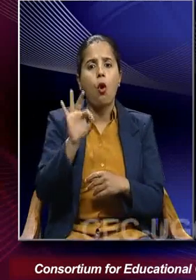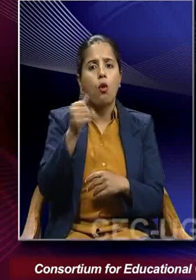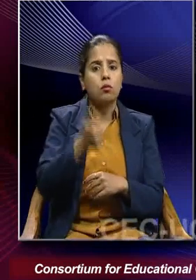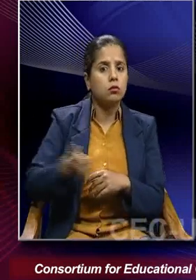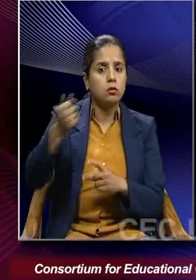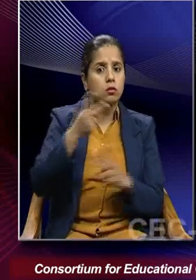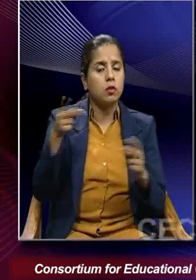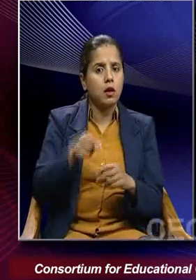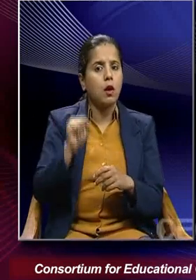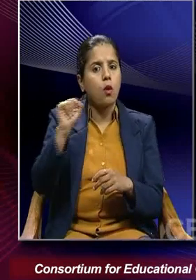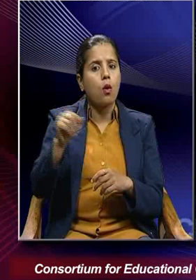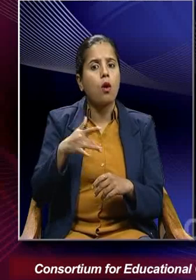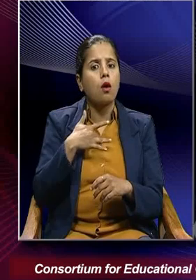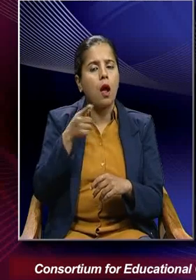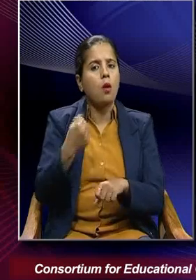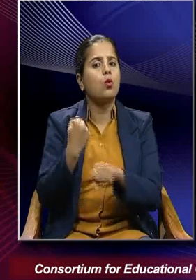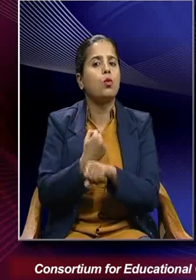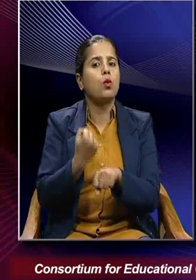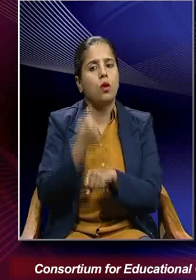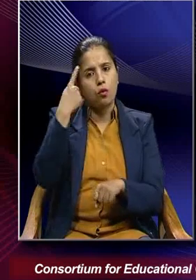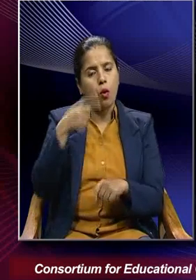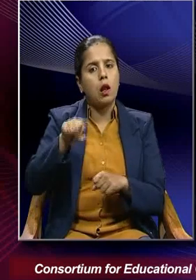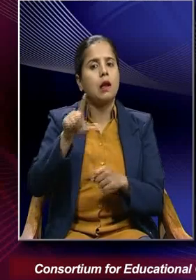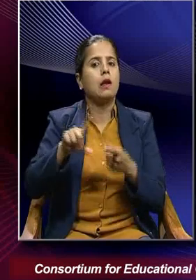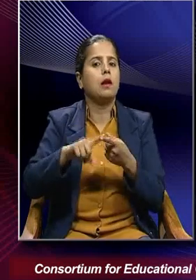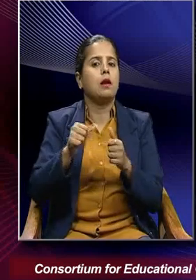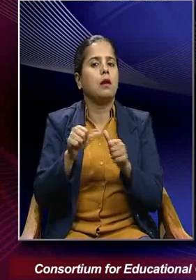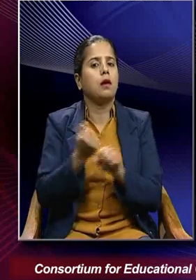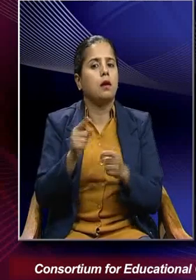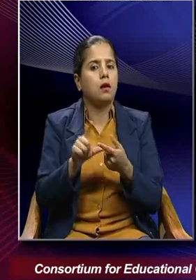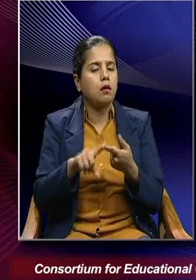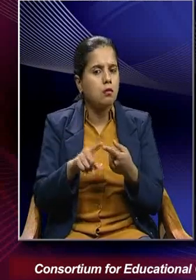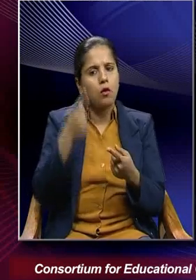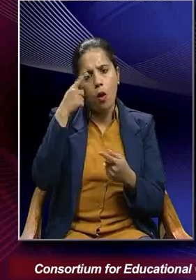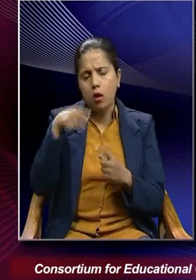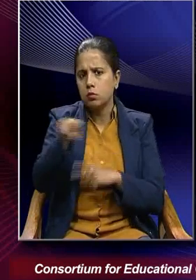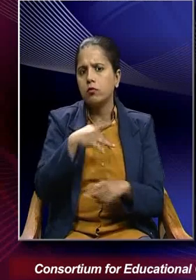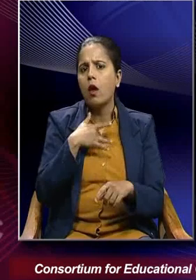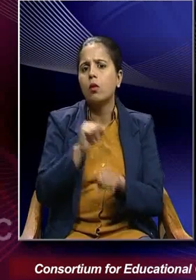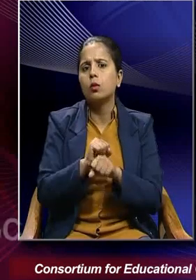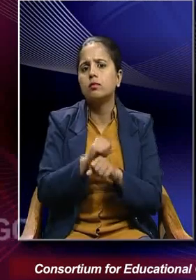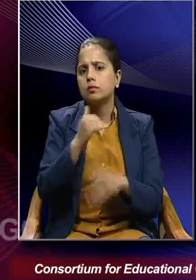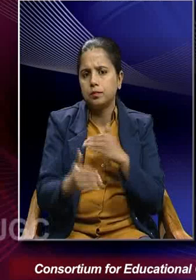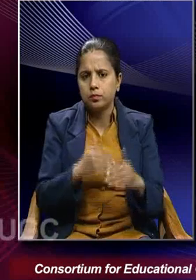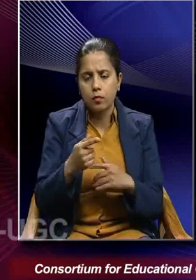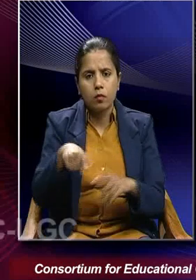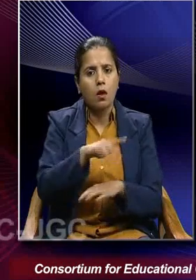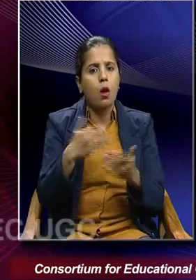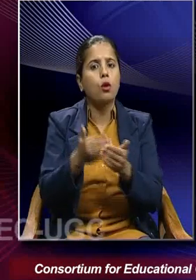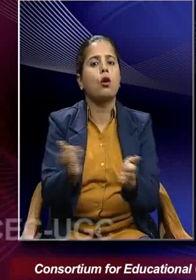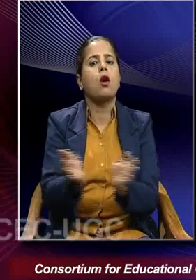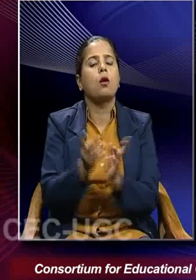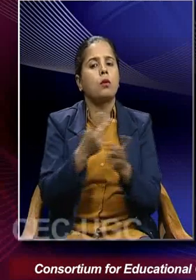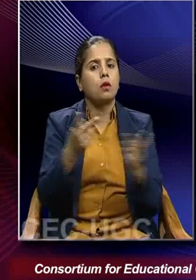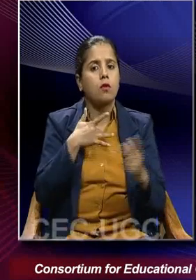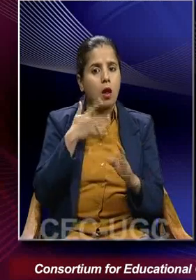to the chaprasis, they were working for the League, or the Muslim League for that matter, and how communal veto which